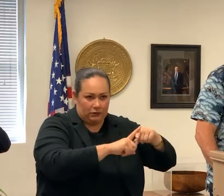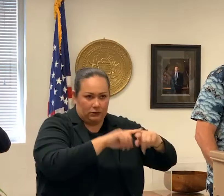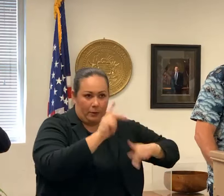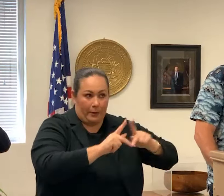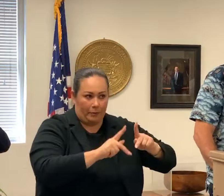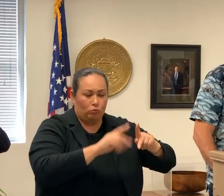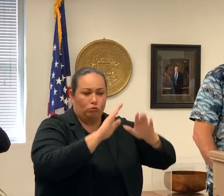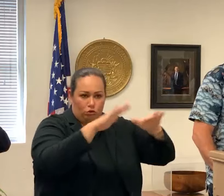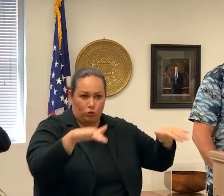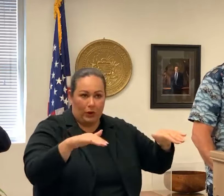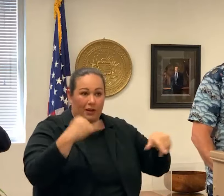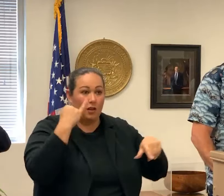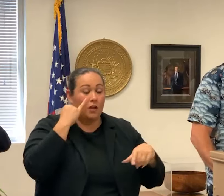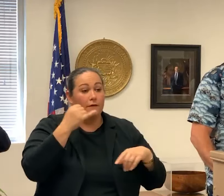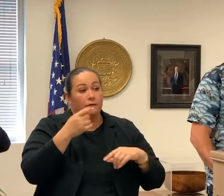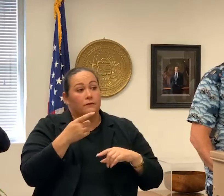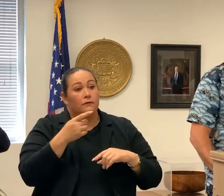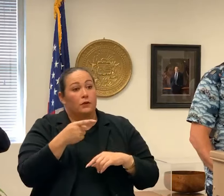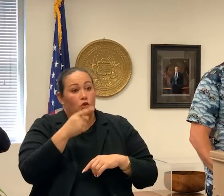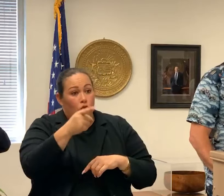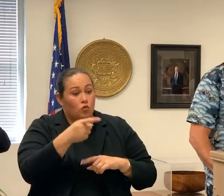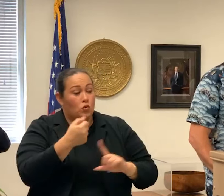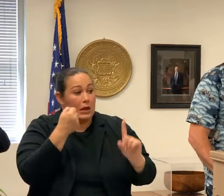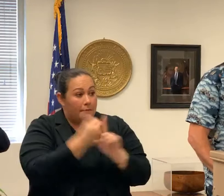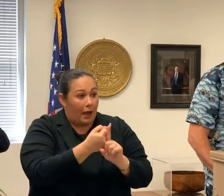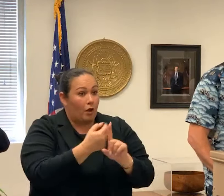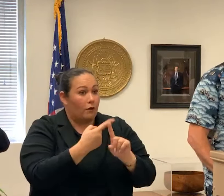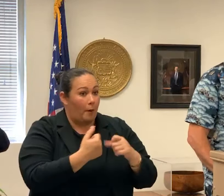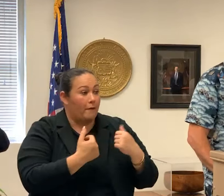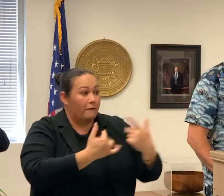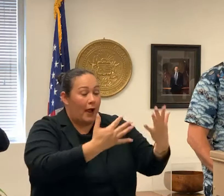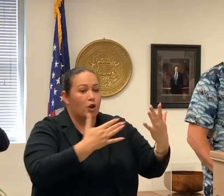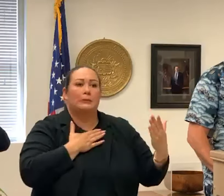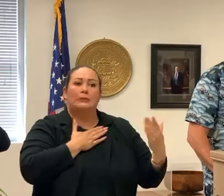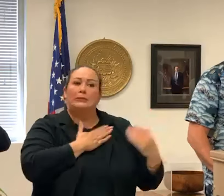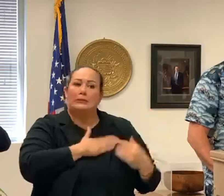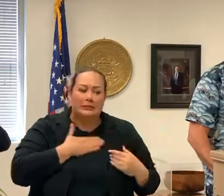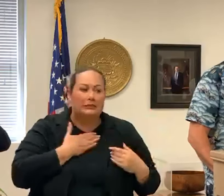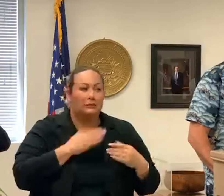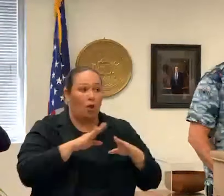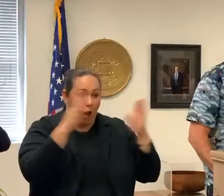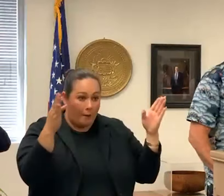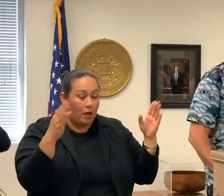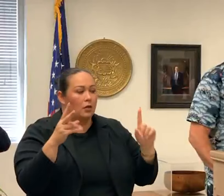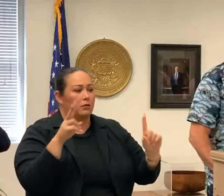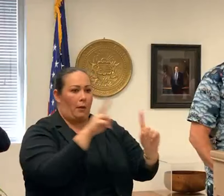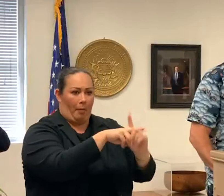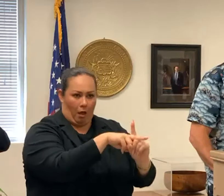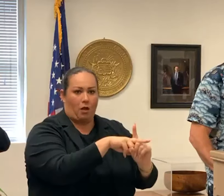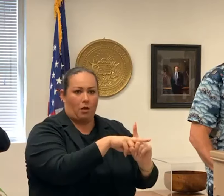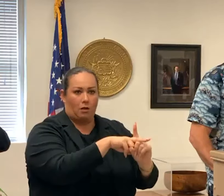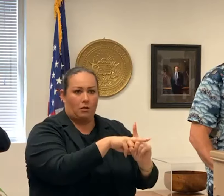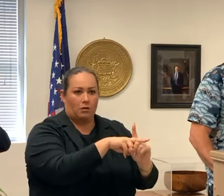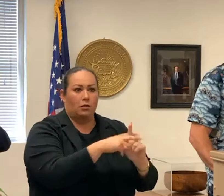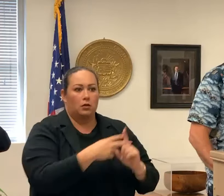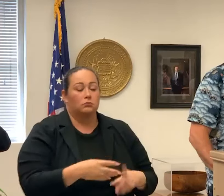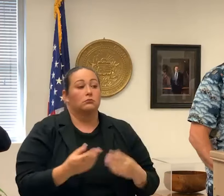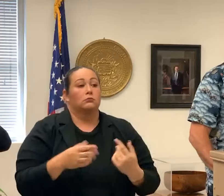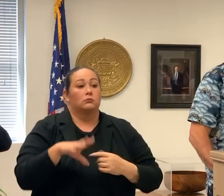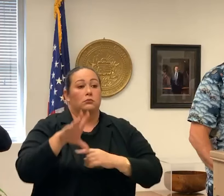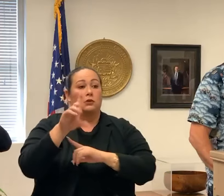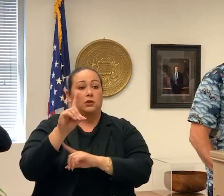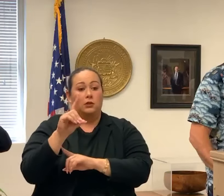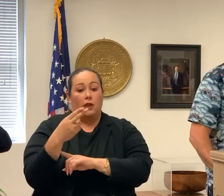if you have been impacted by the wildfires, to please apply. Let the Department of Human Services and